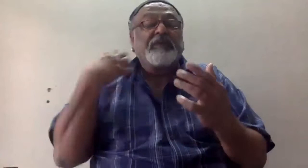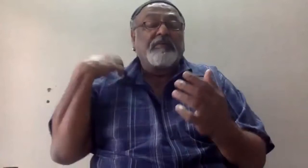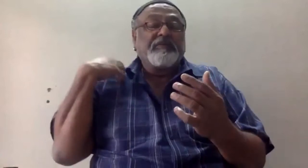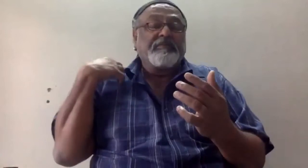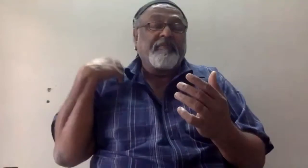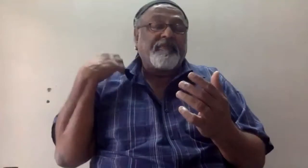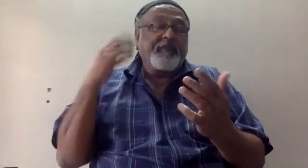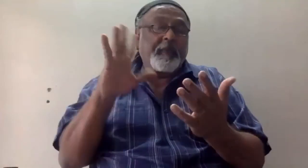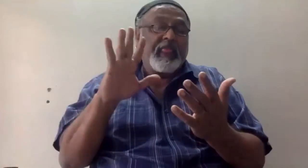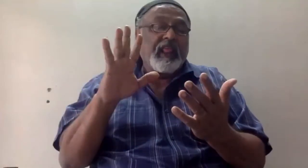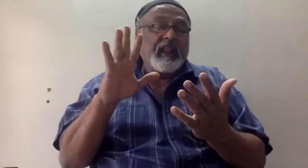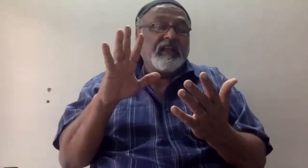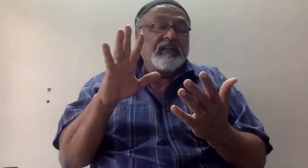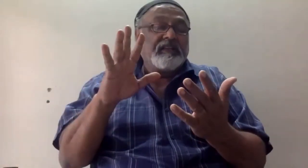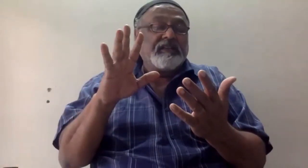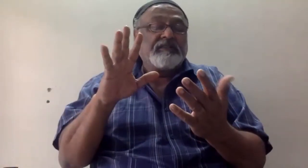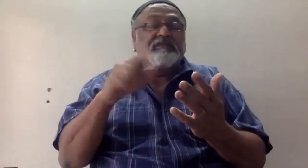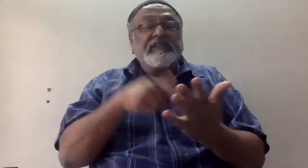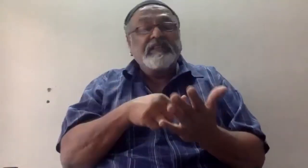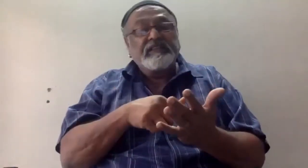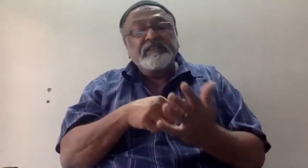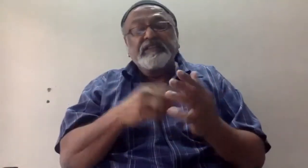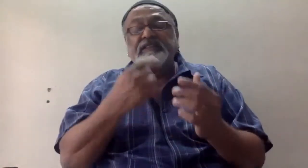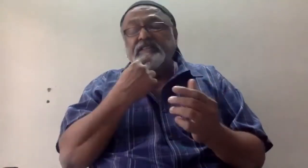prejudices, that is a very silent discrimination that is